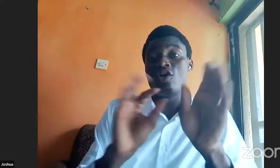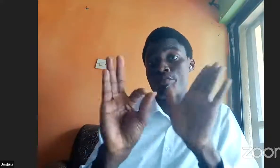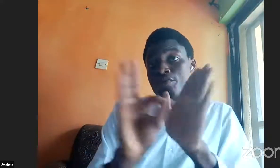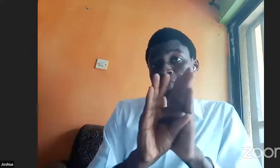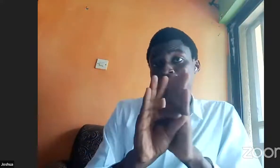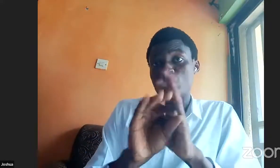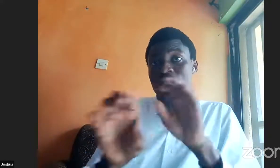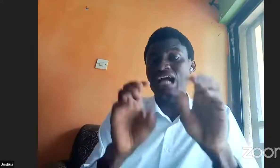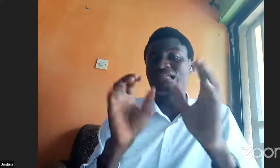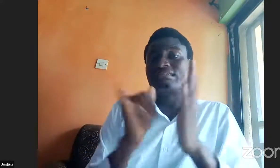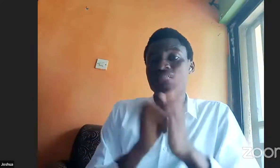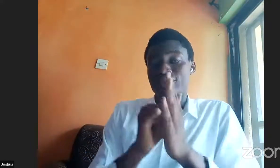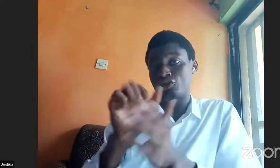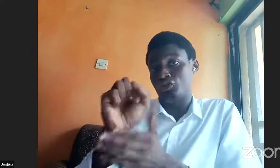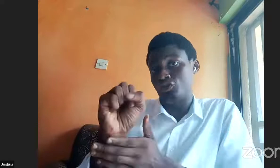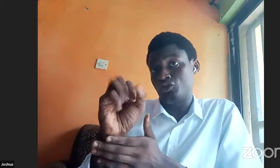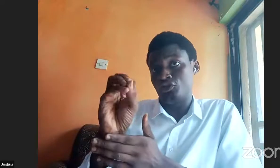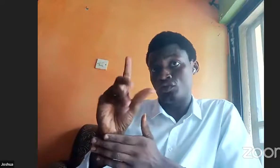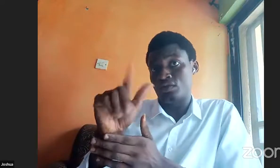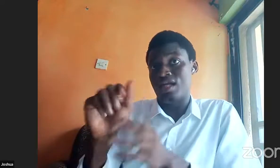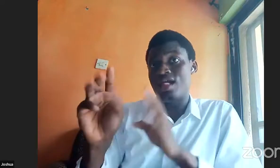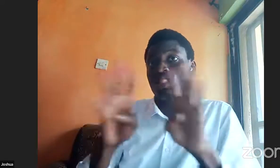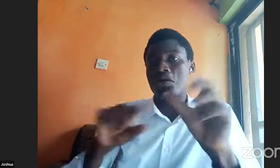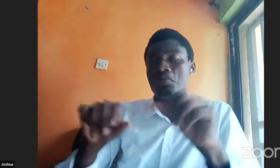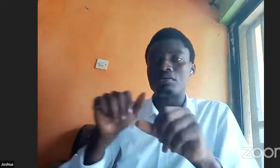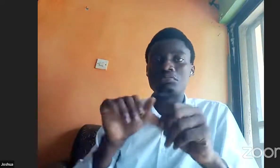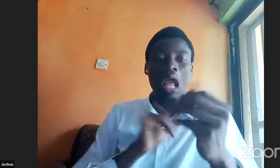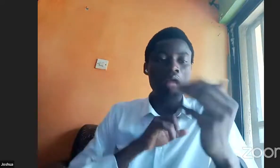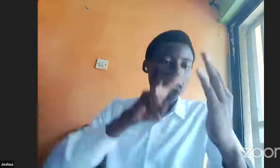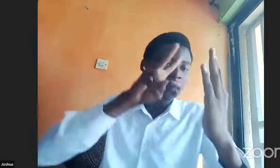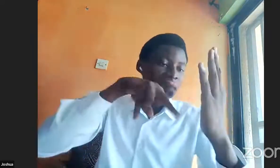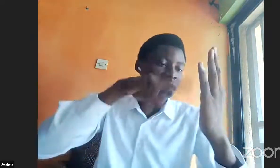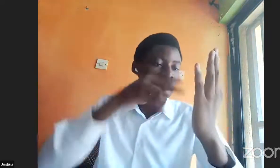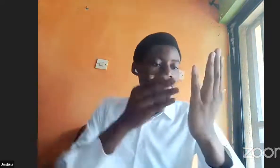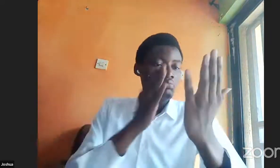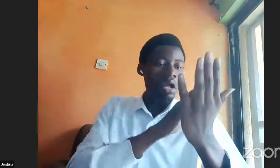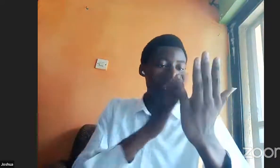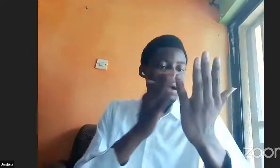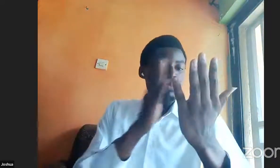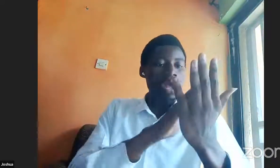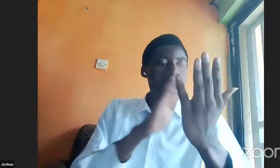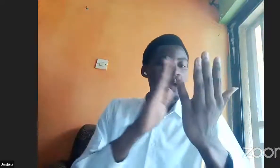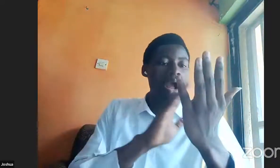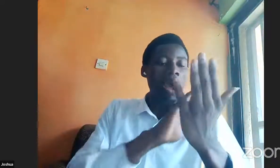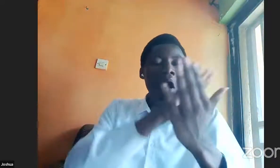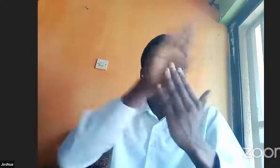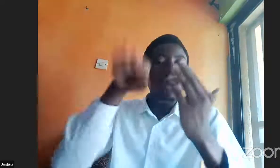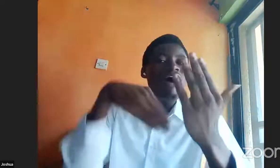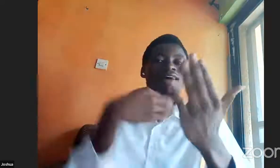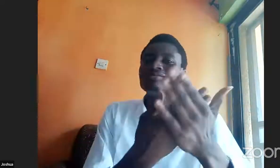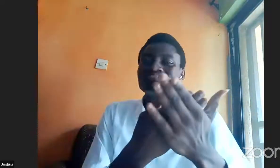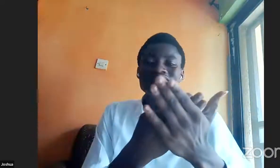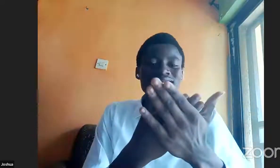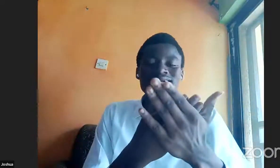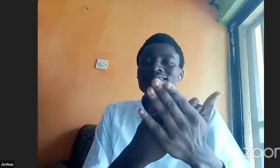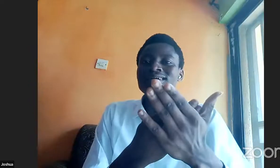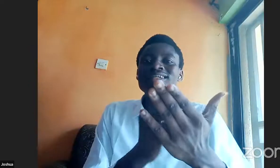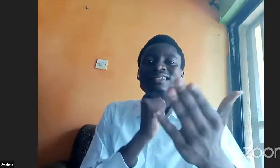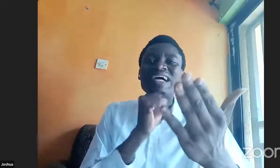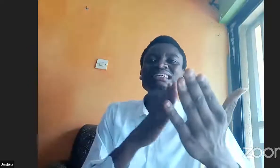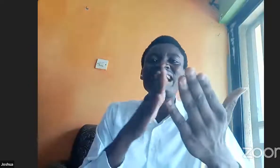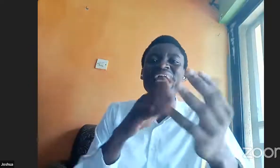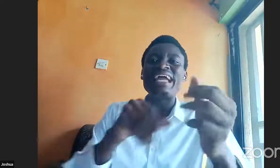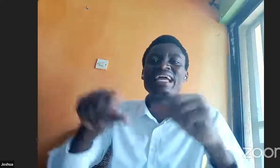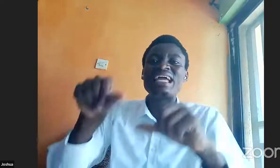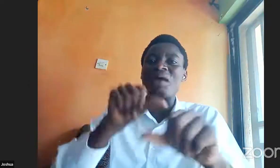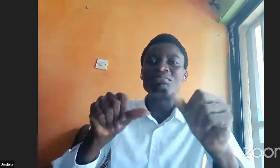nowhere where inclusion and access to digital technology is mentioned. So the law is defective. We have to go back to that place.